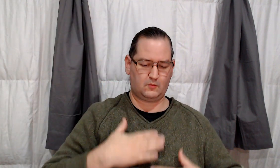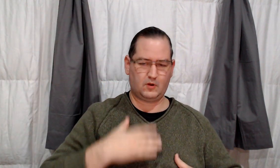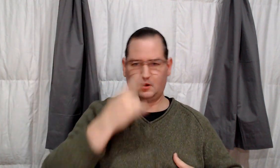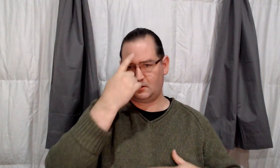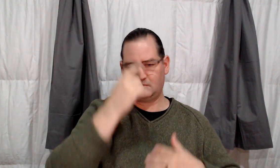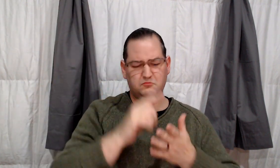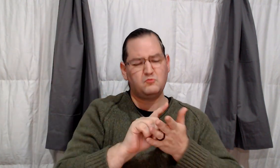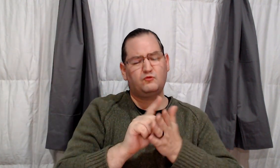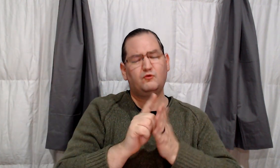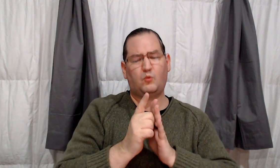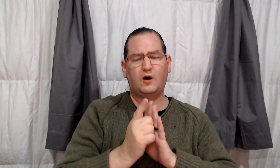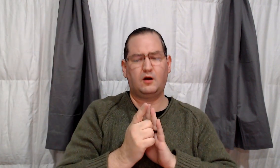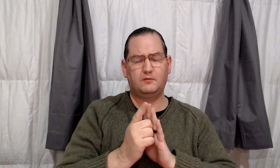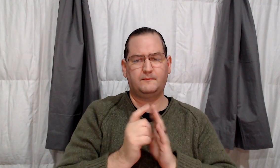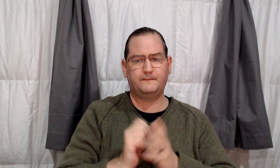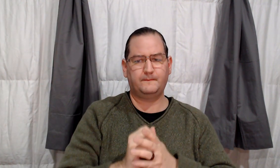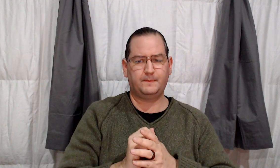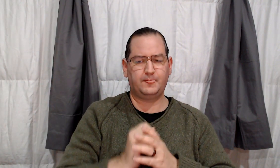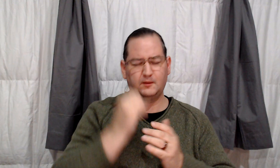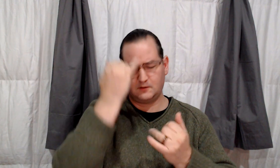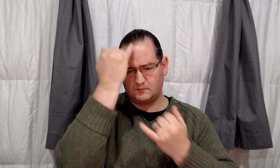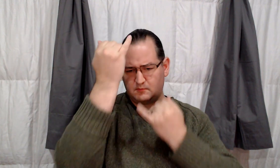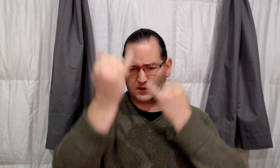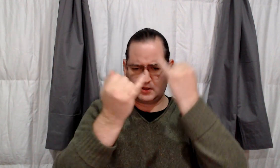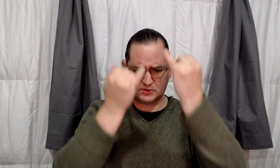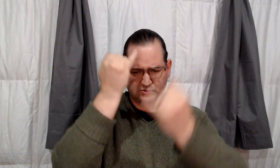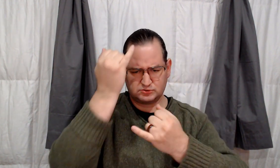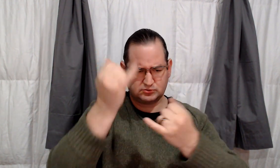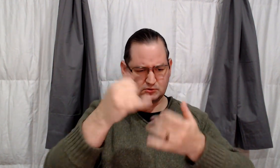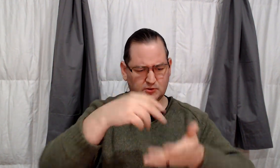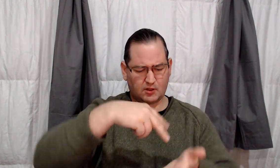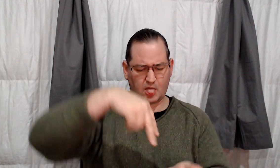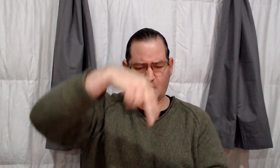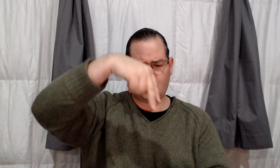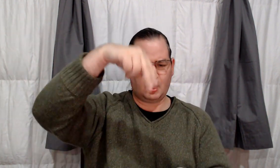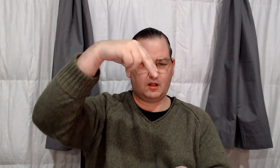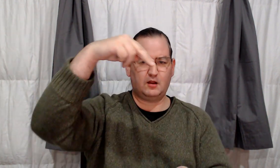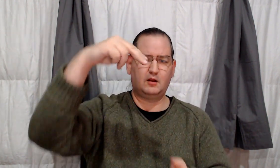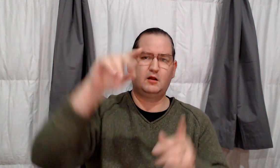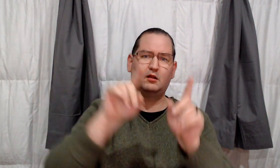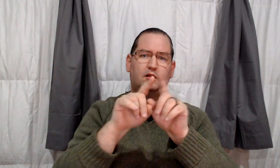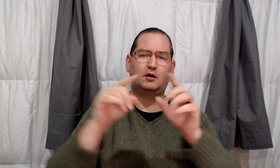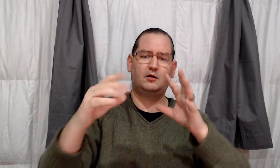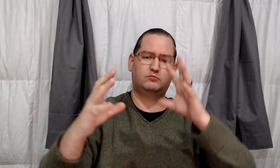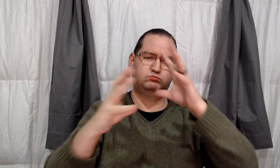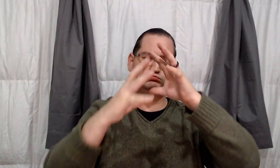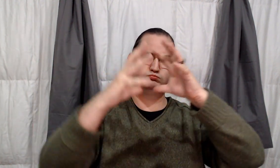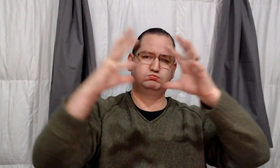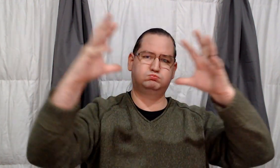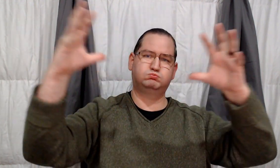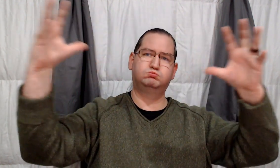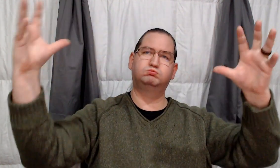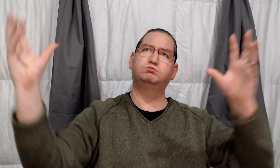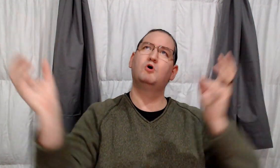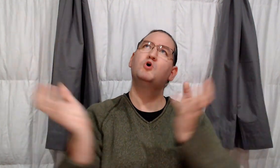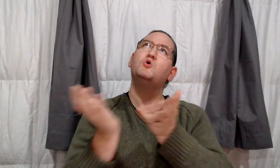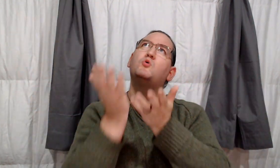Imagine you're drifting up like a hot air balloon that some young child has let go of in the park. Just drifting